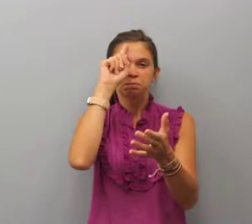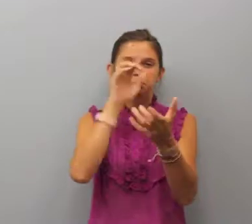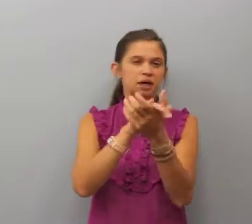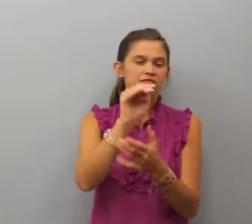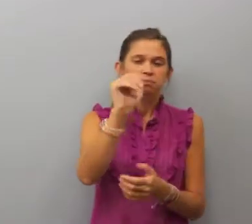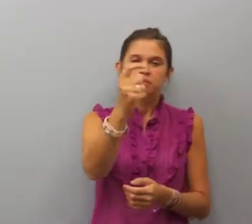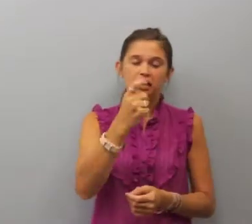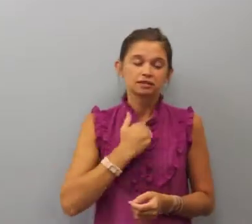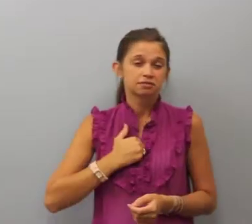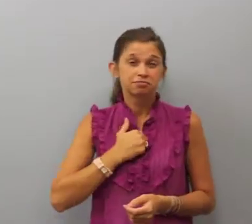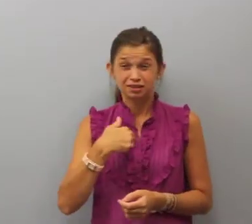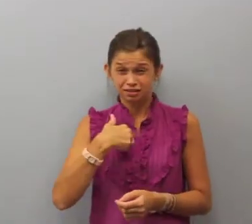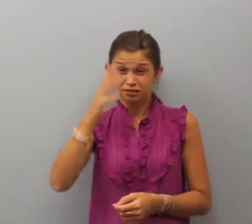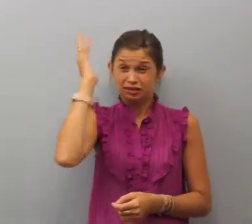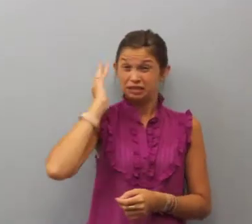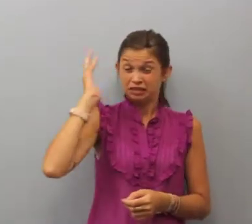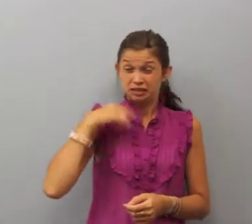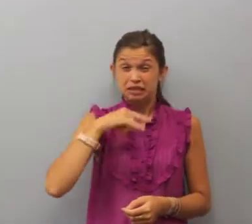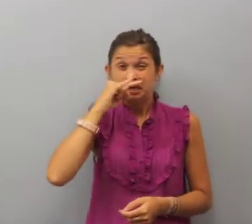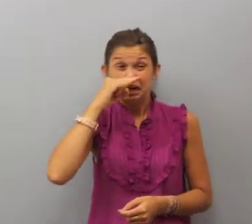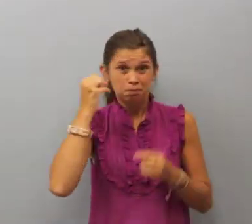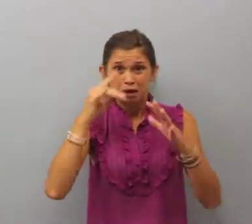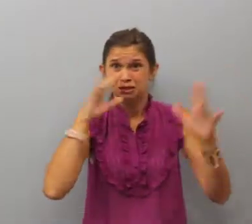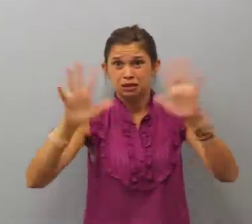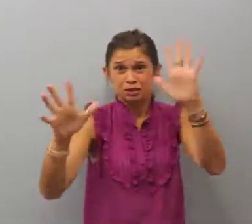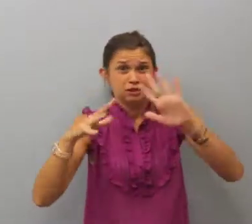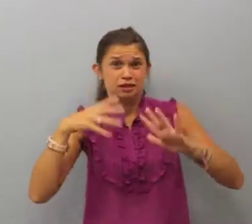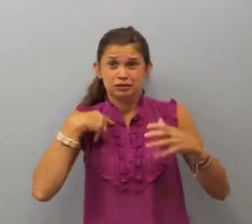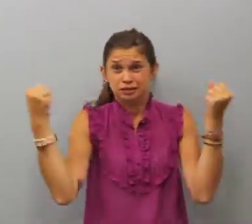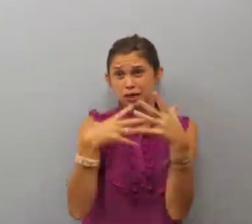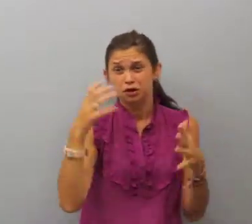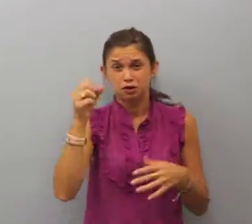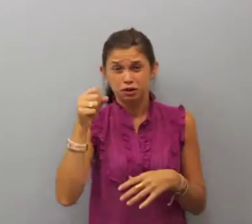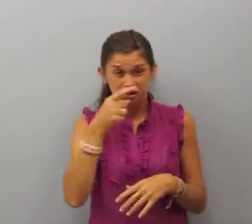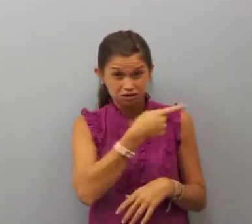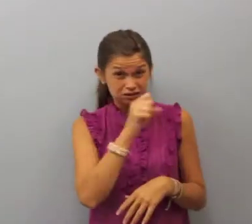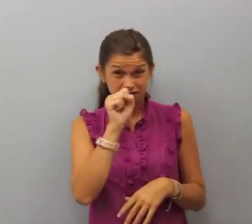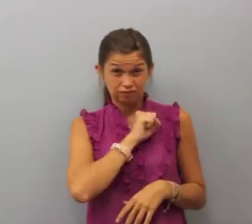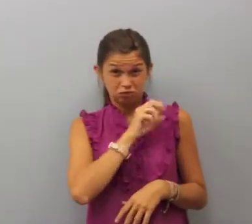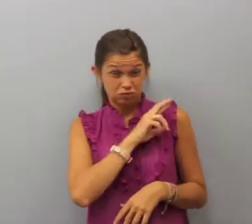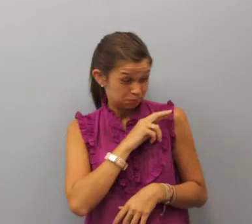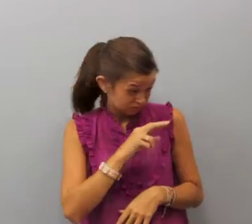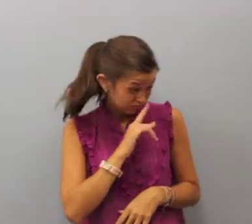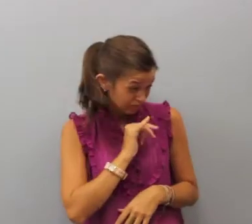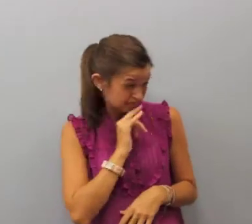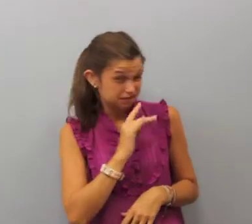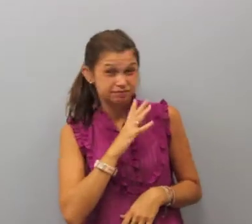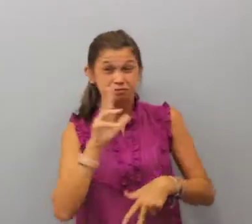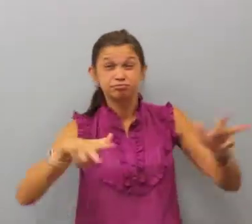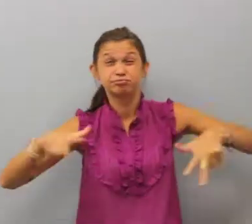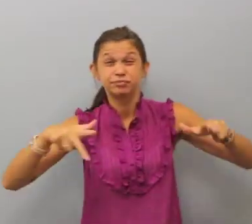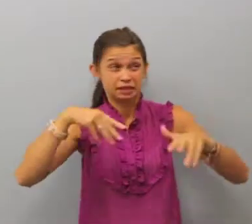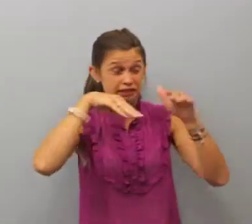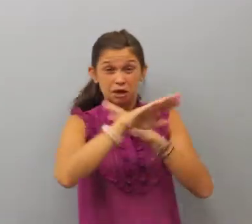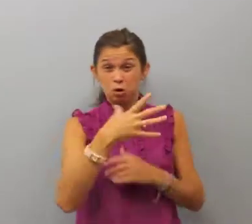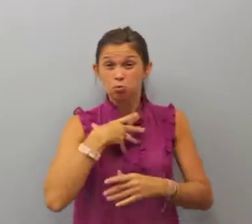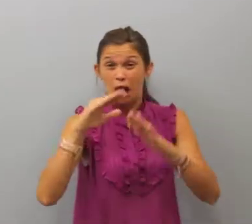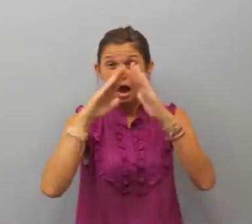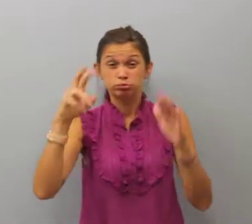and he said, honestly, I don't believe in Max. You know what? When I was at the Learning Center, all the kids would say, Steve, do not go into the White House, because